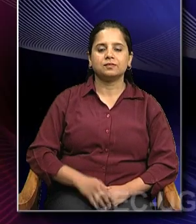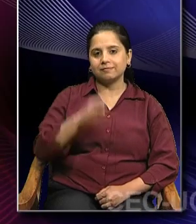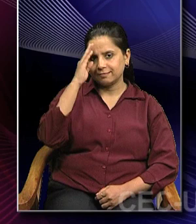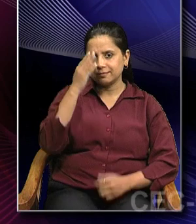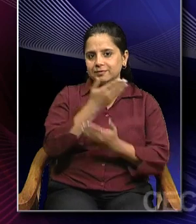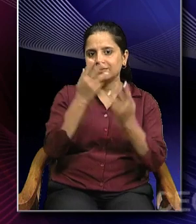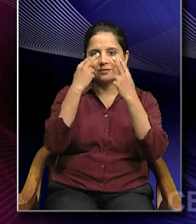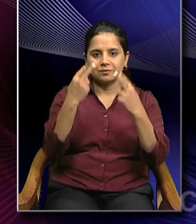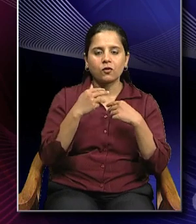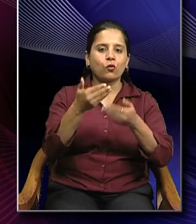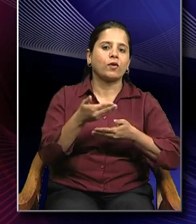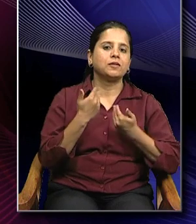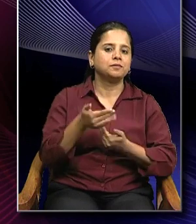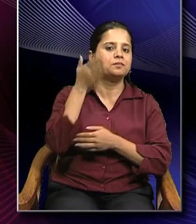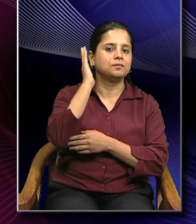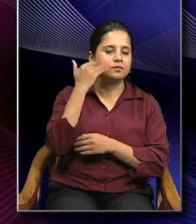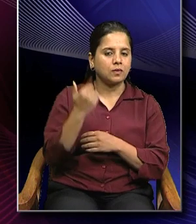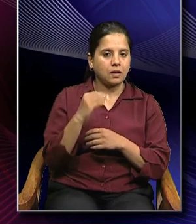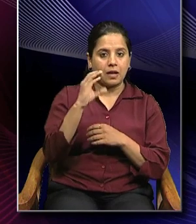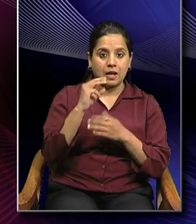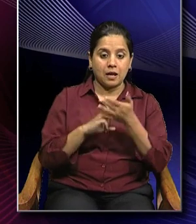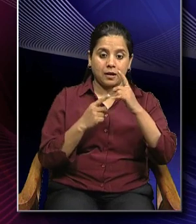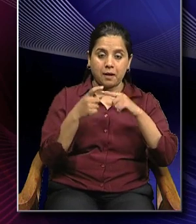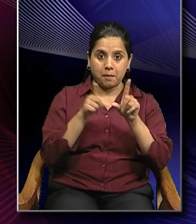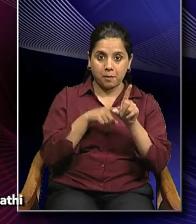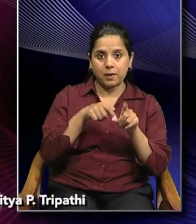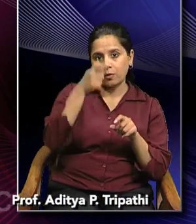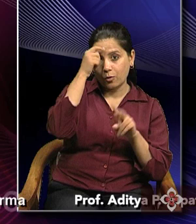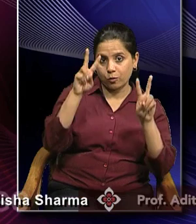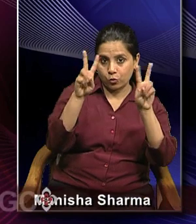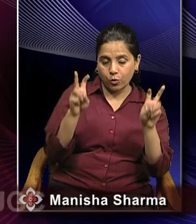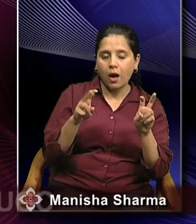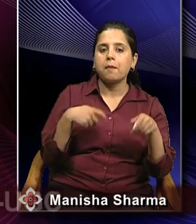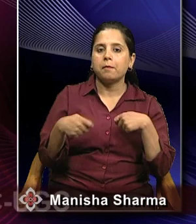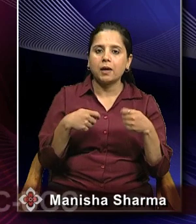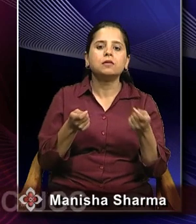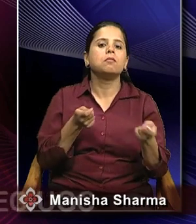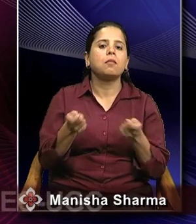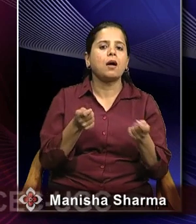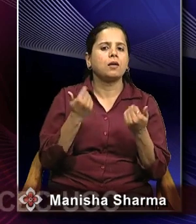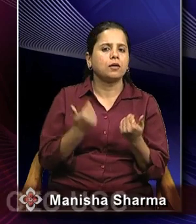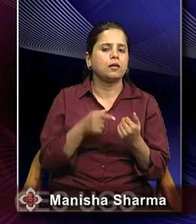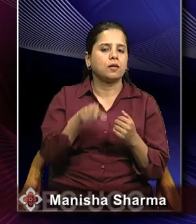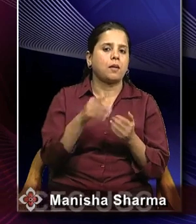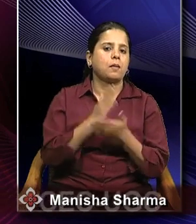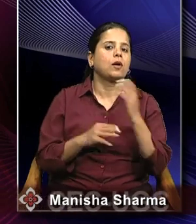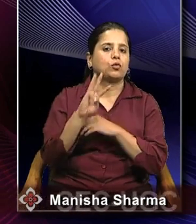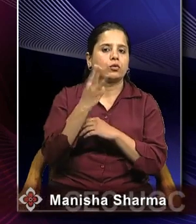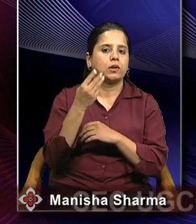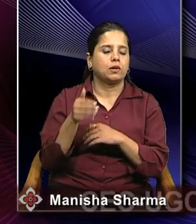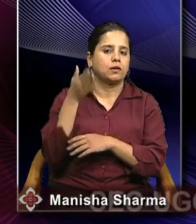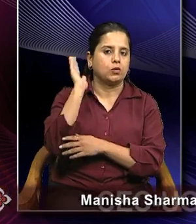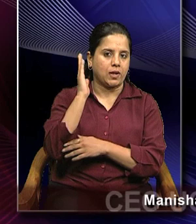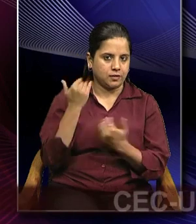Hello viewers, welcome to our lecture series on contemporary issues in business and management, and this is going to be part 3 of our